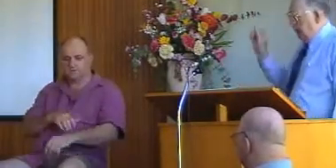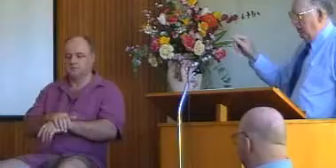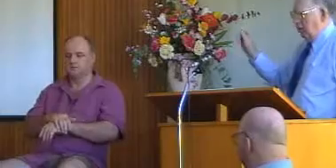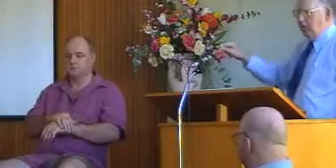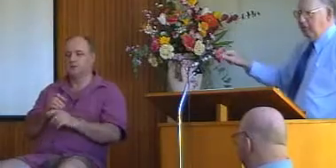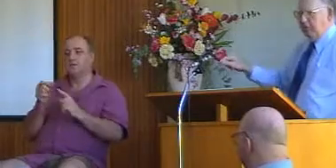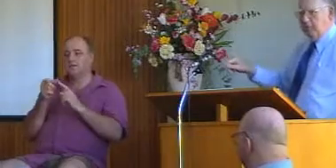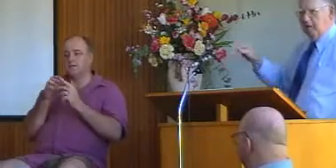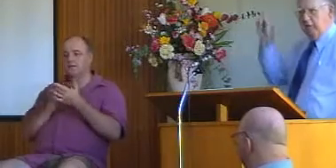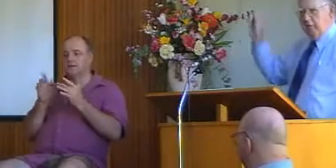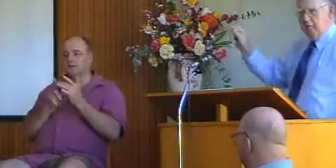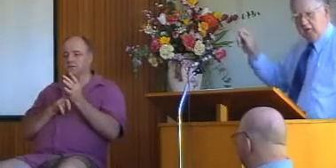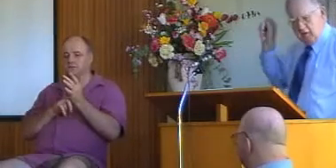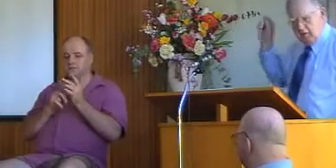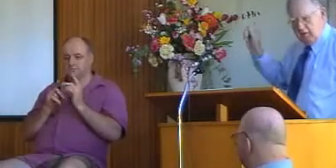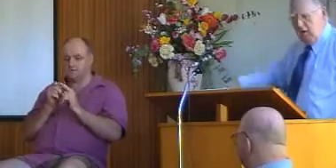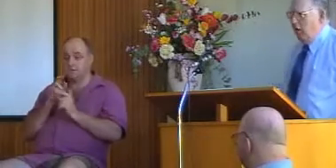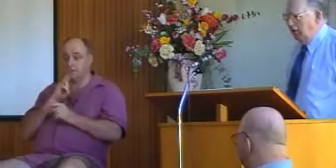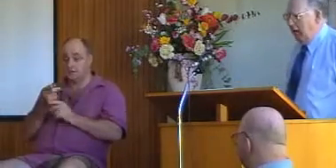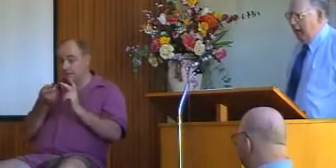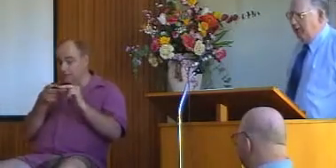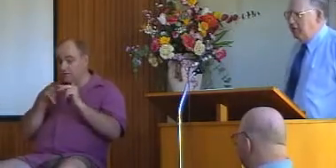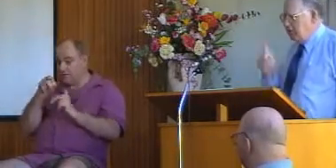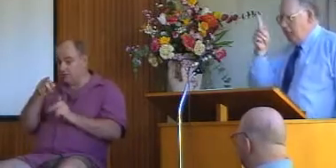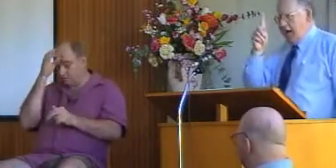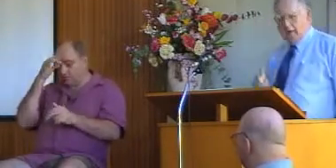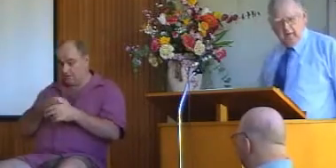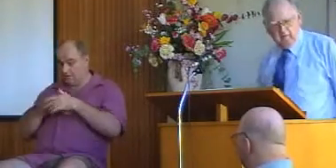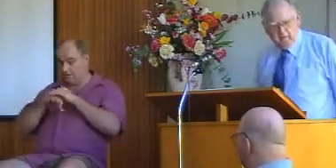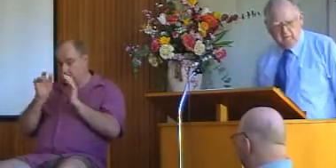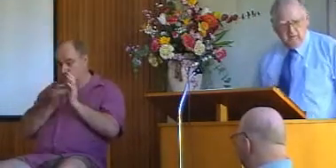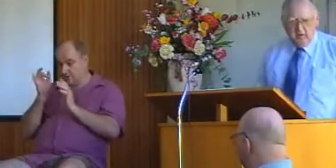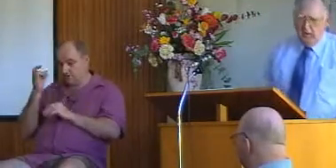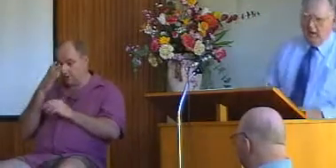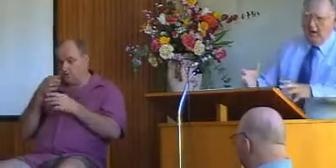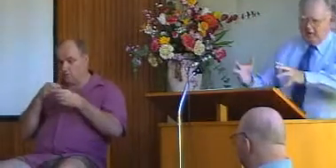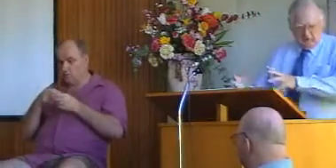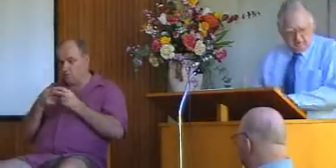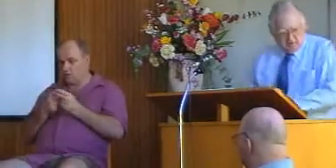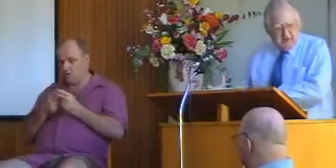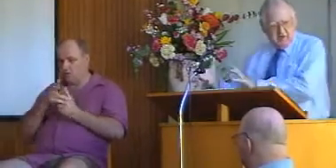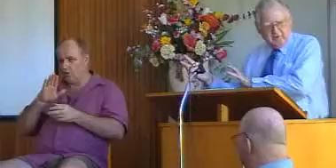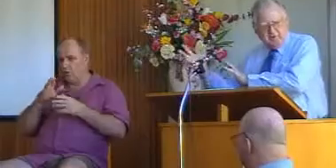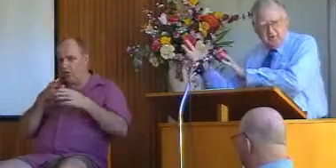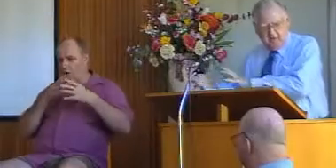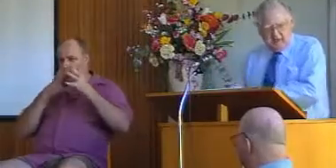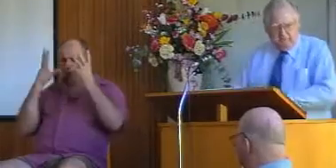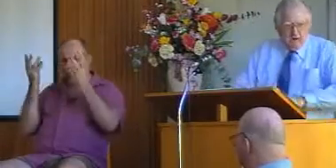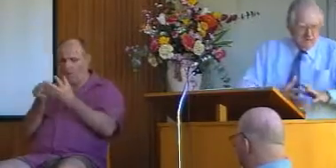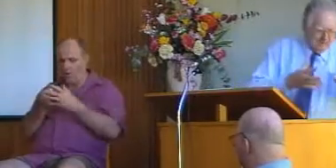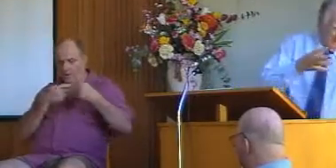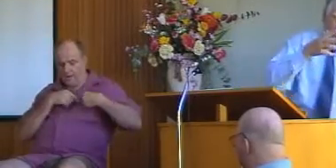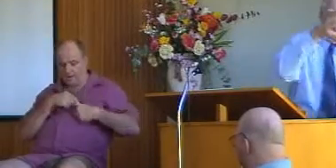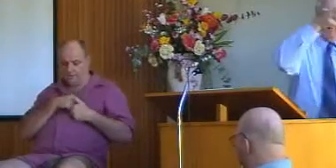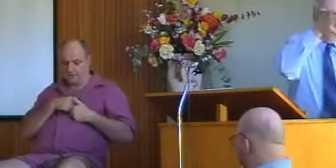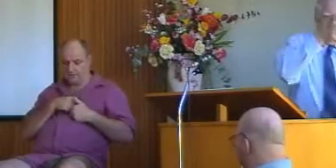if you believe in your whole heart, you may. And as the scripture tells us, they